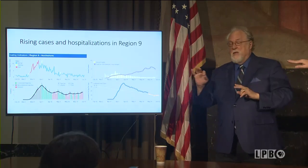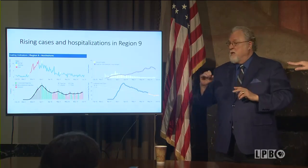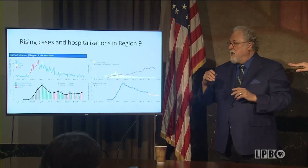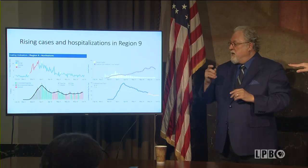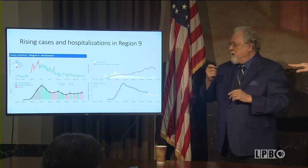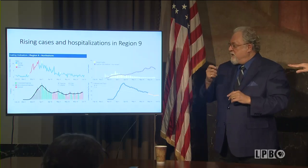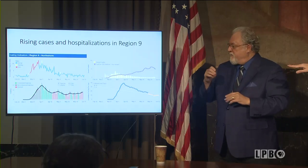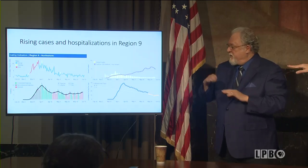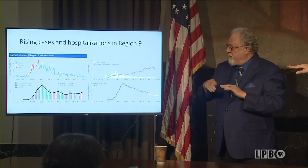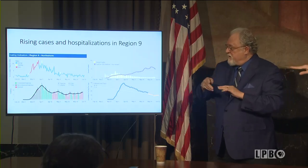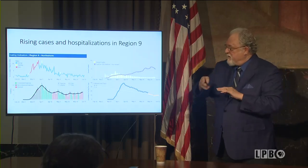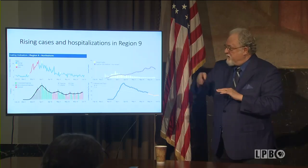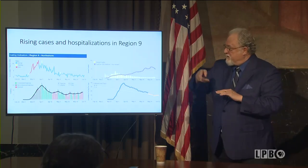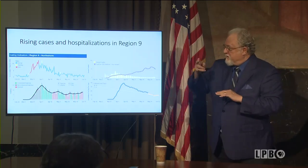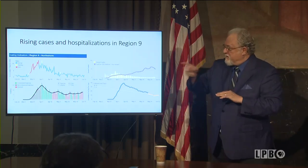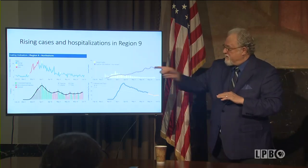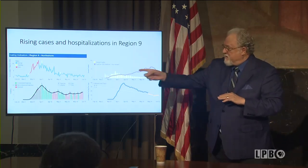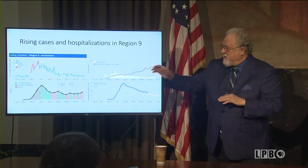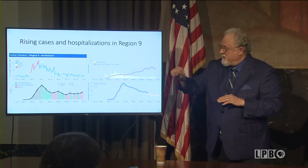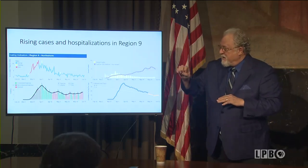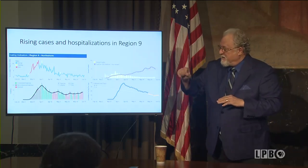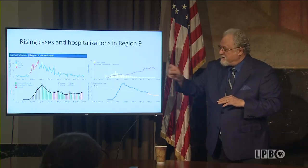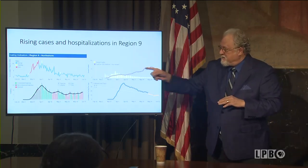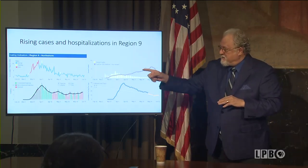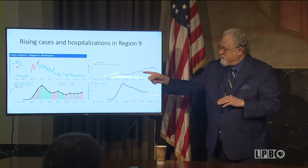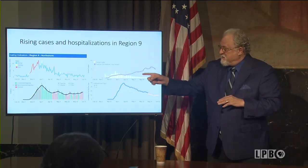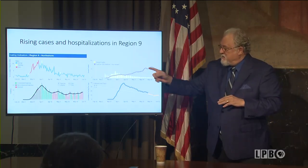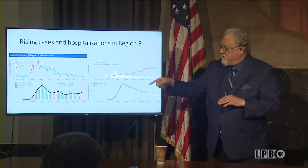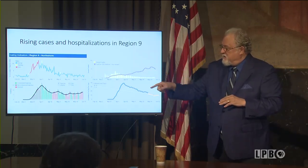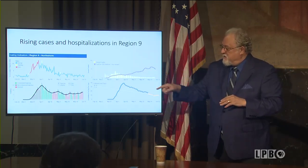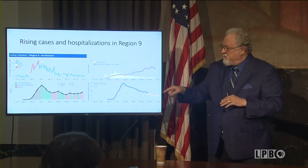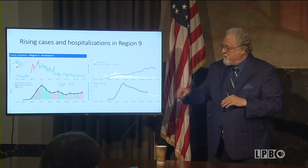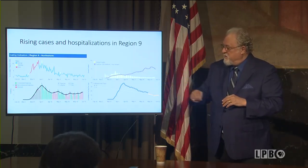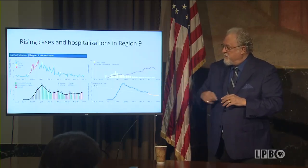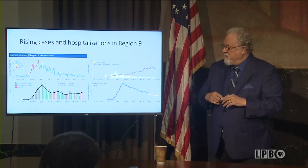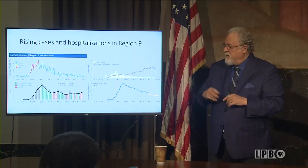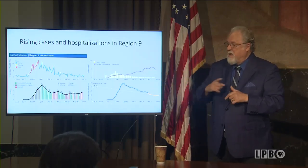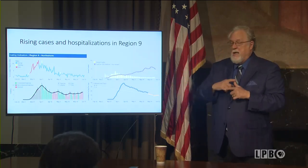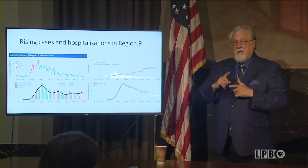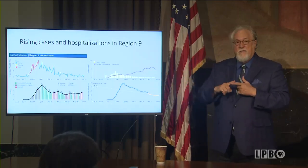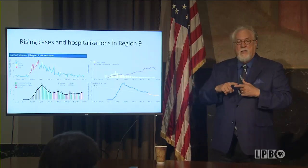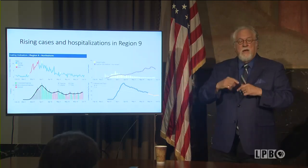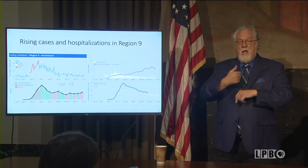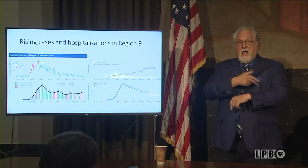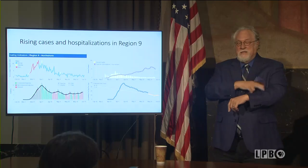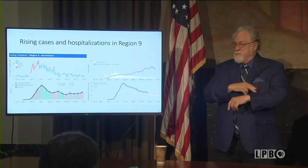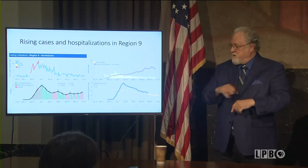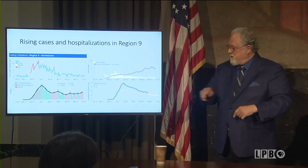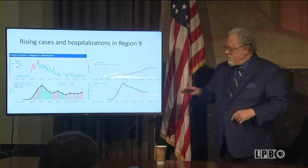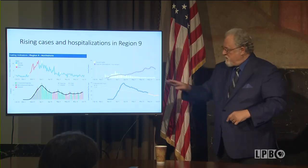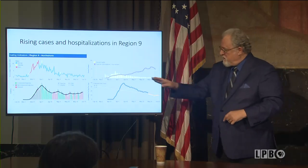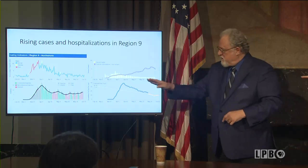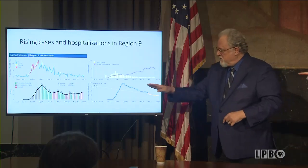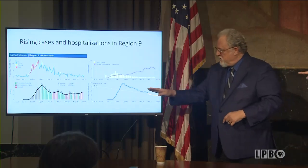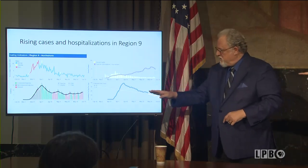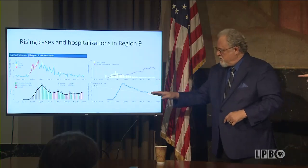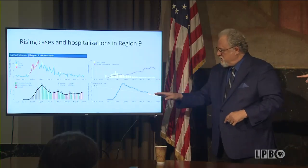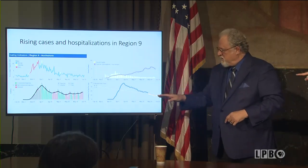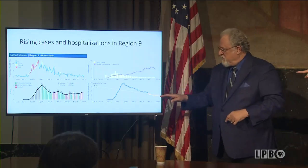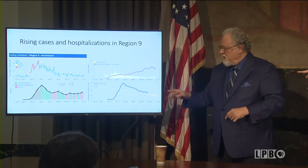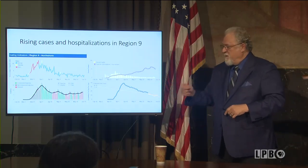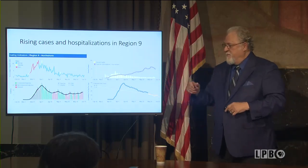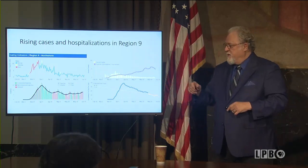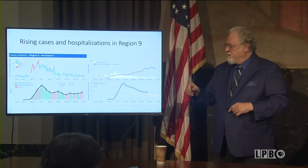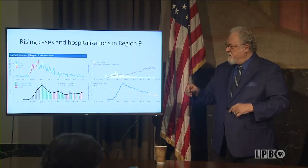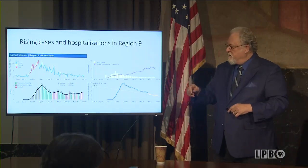slight uptick in cases most recently, certainly in the last week. And then hospitalizations on a downtrend, but with a